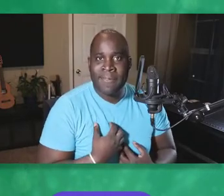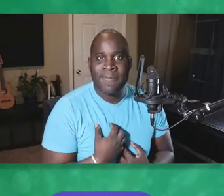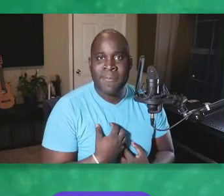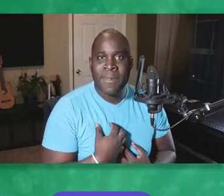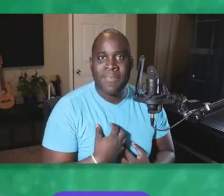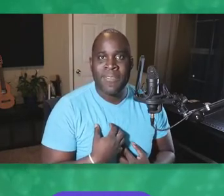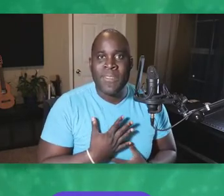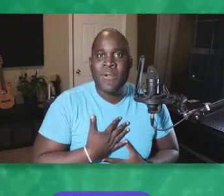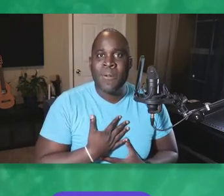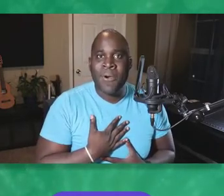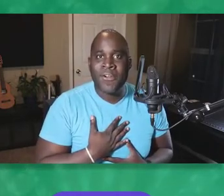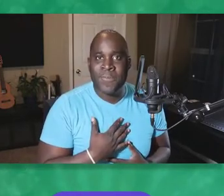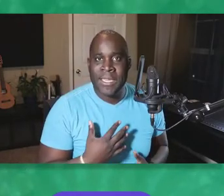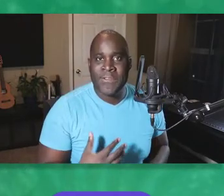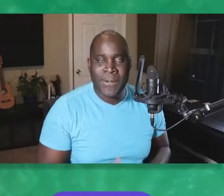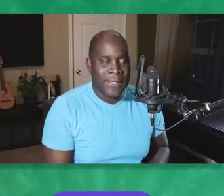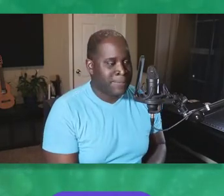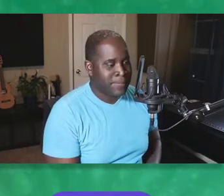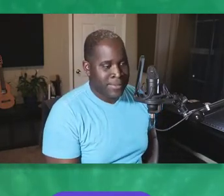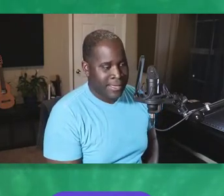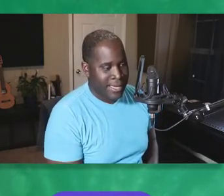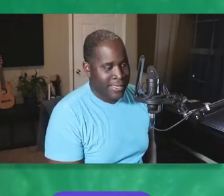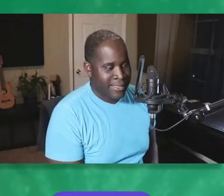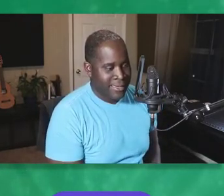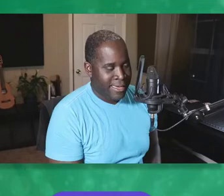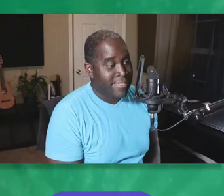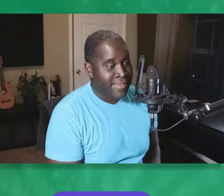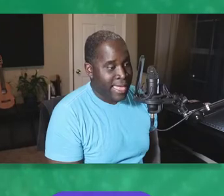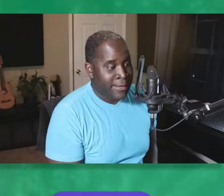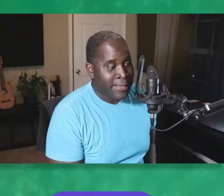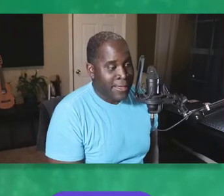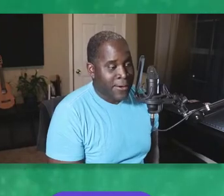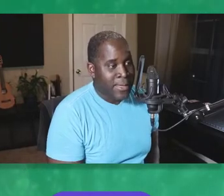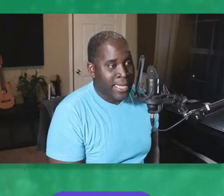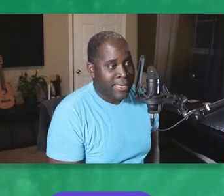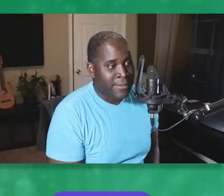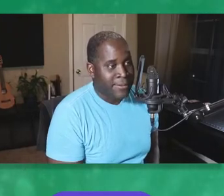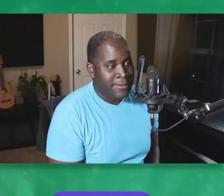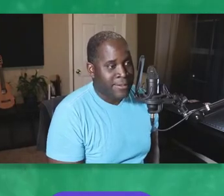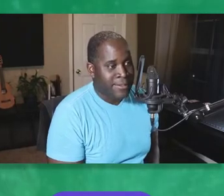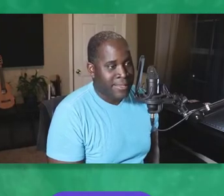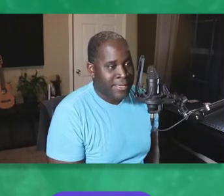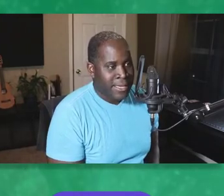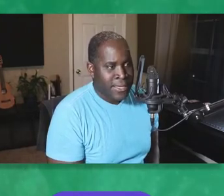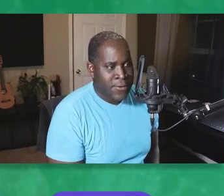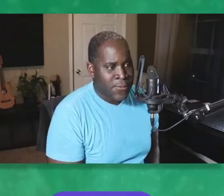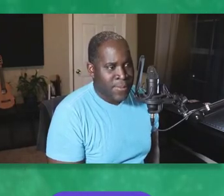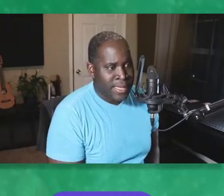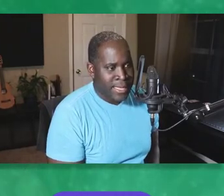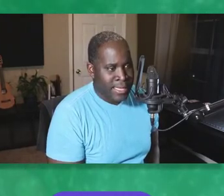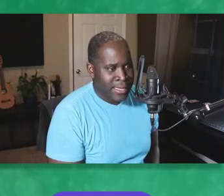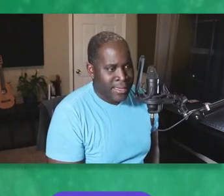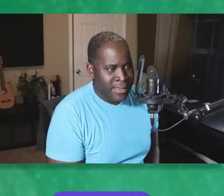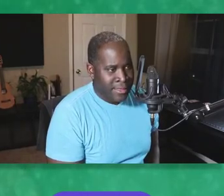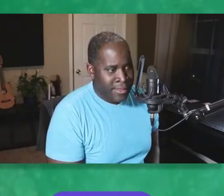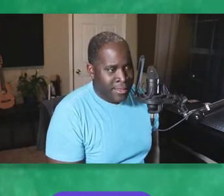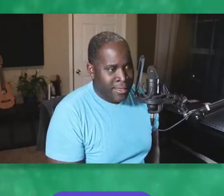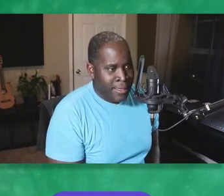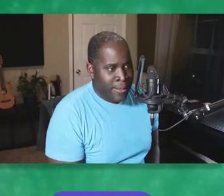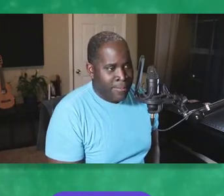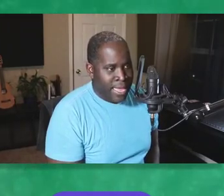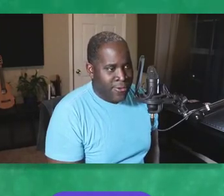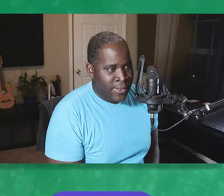because they're a part of me as well. It's sad. Okay. You, me, she was